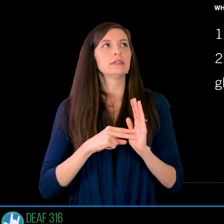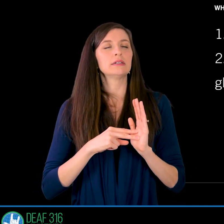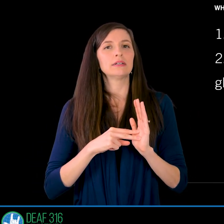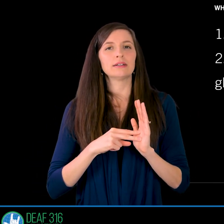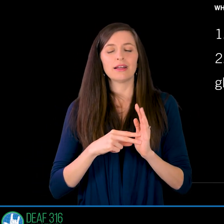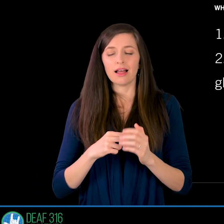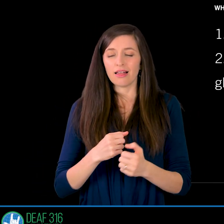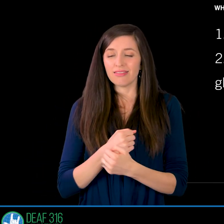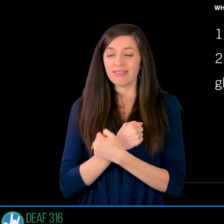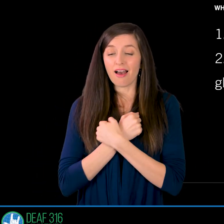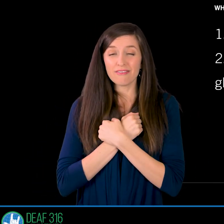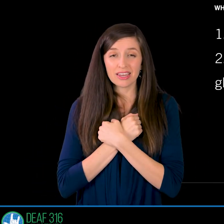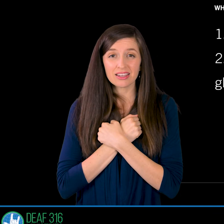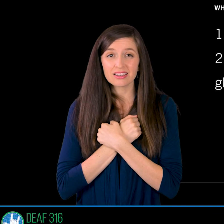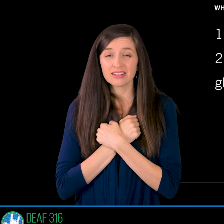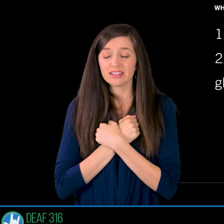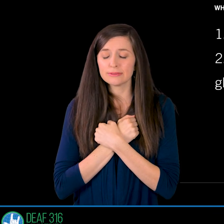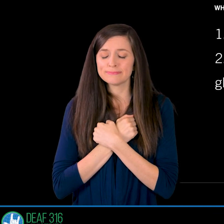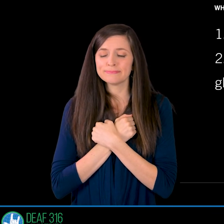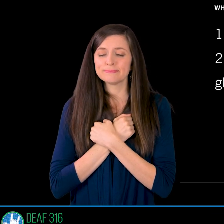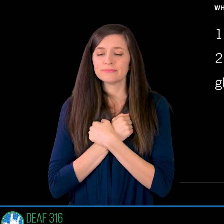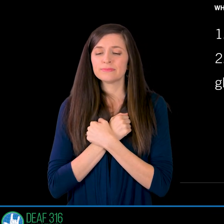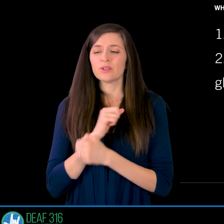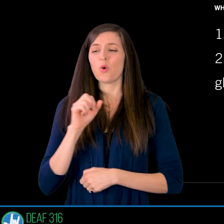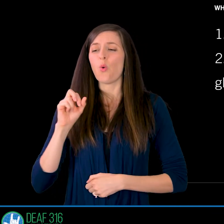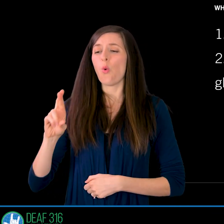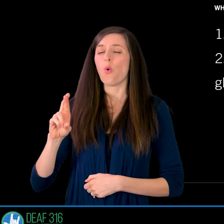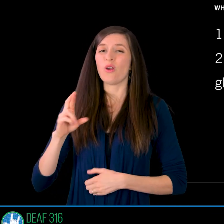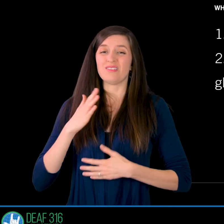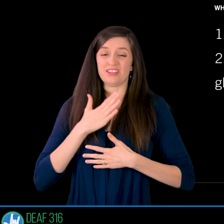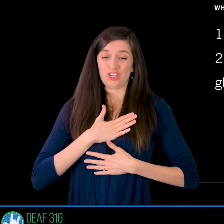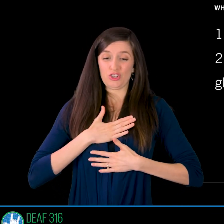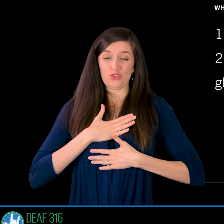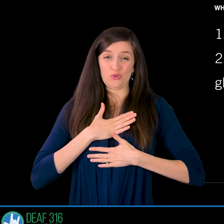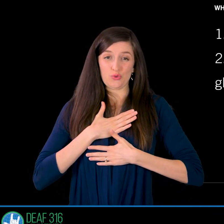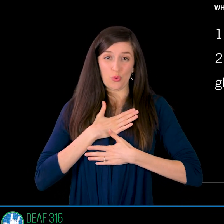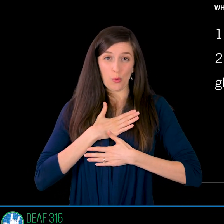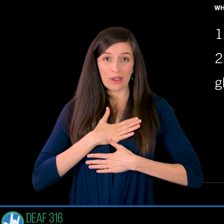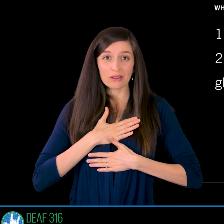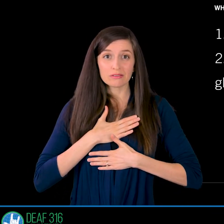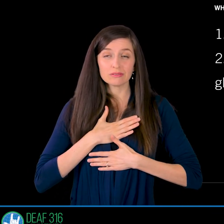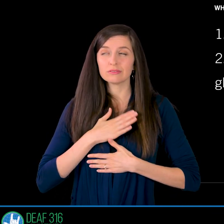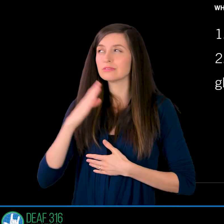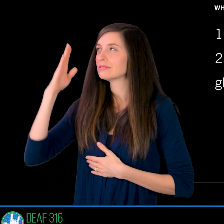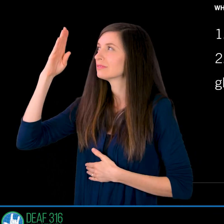loving, that is, enjoying